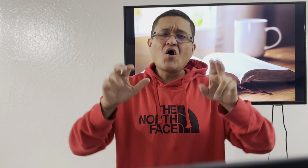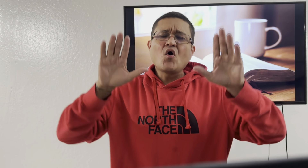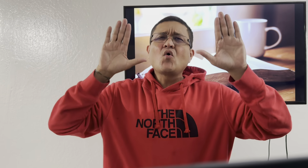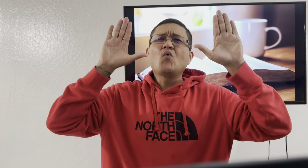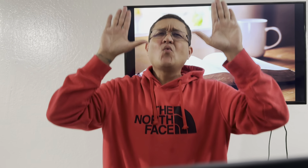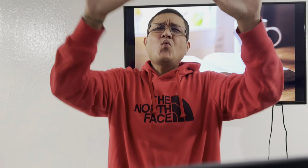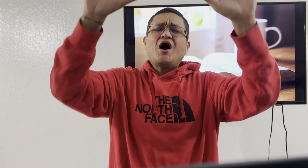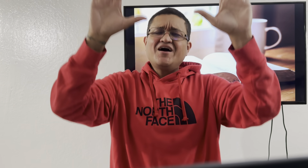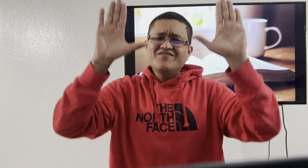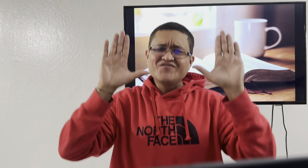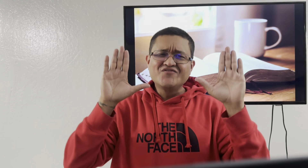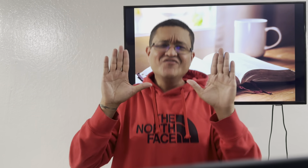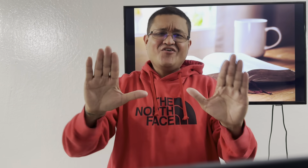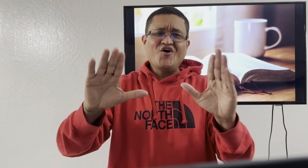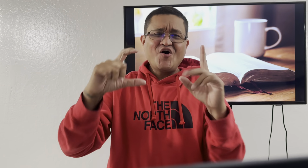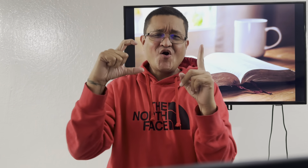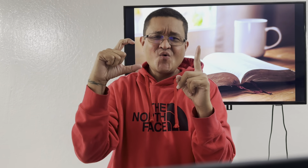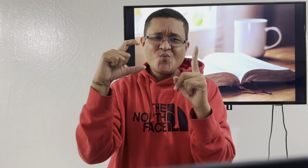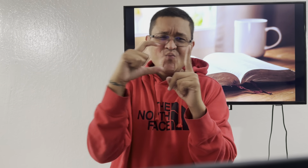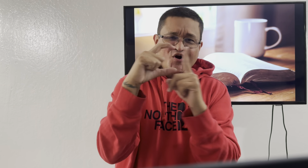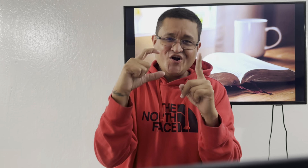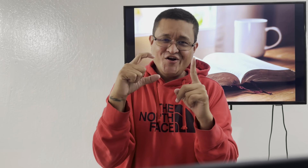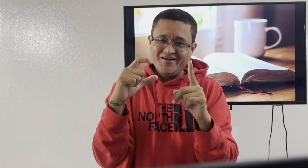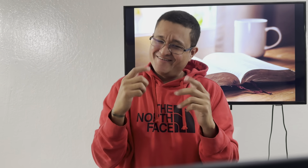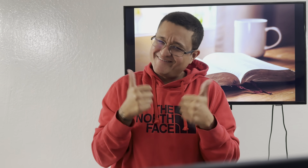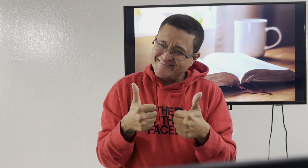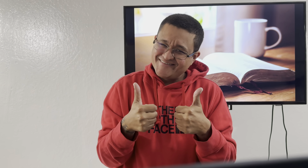Today's title is Wonderful Word.